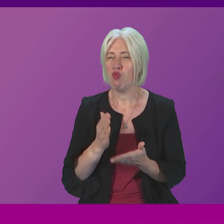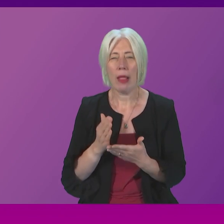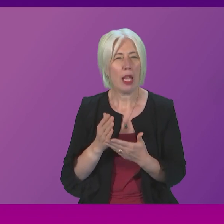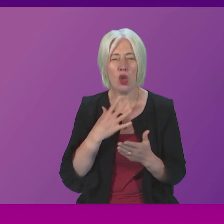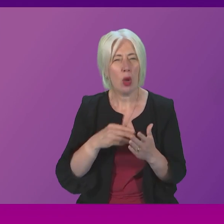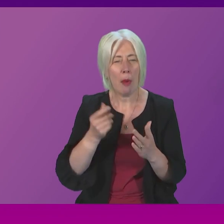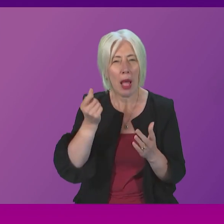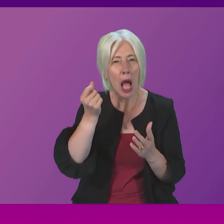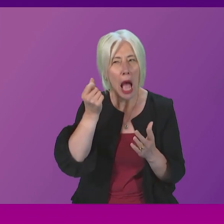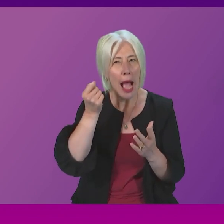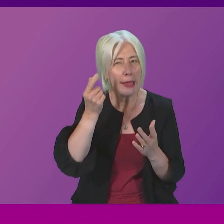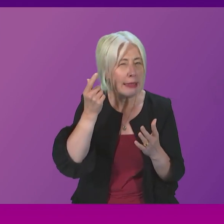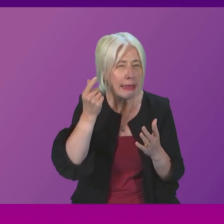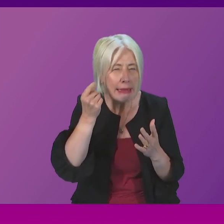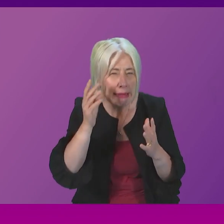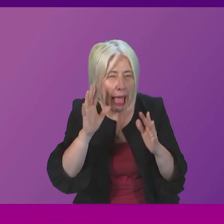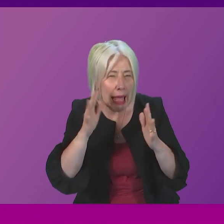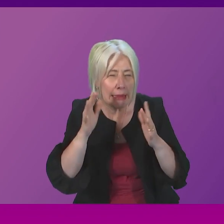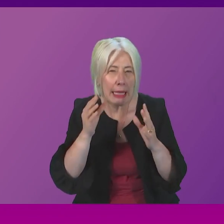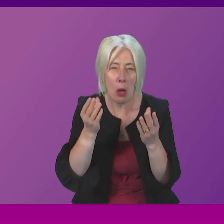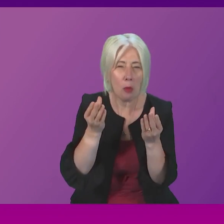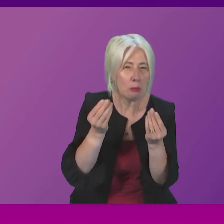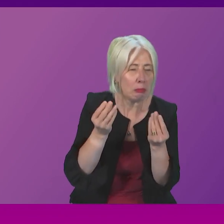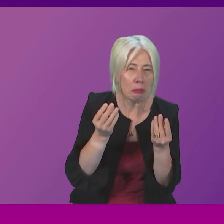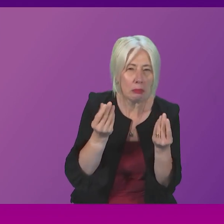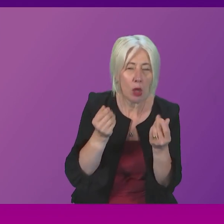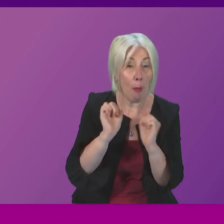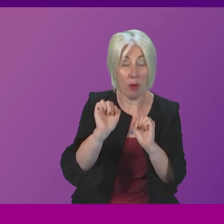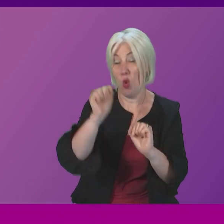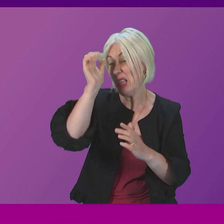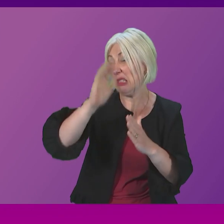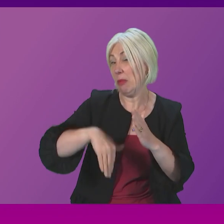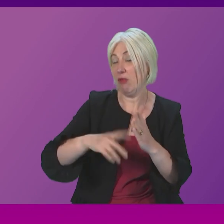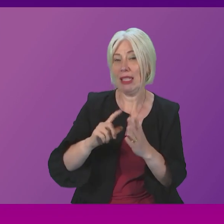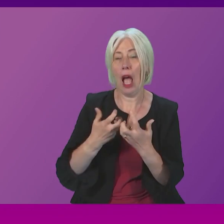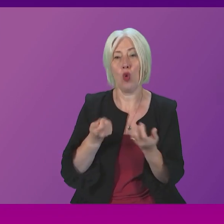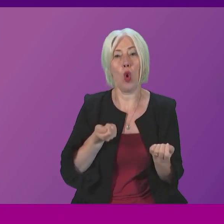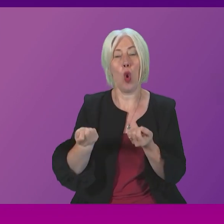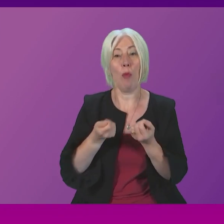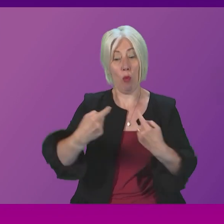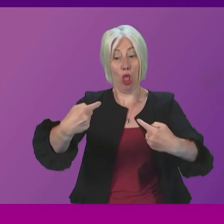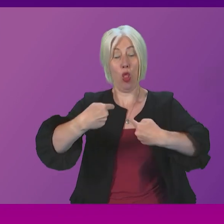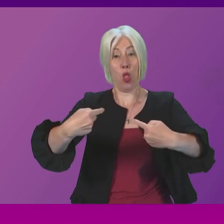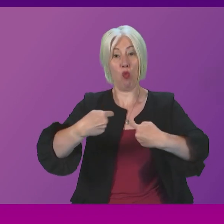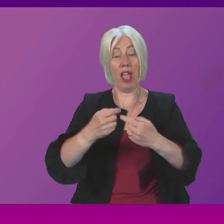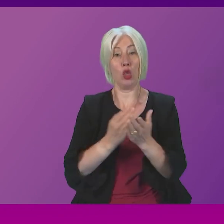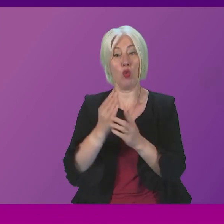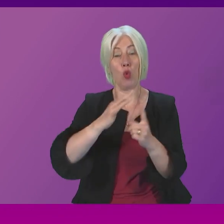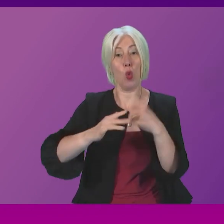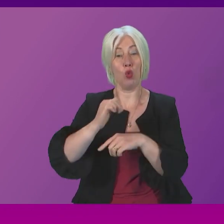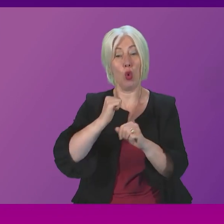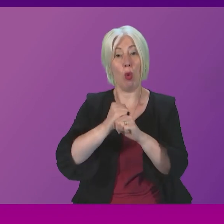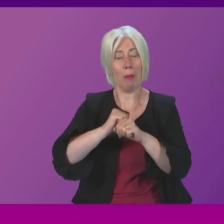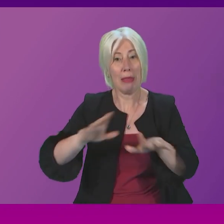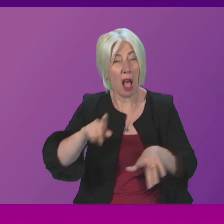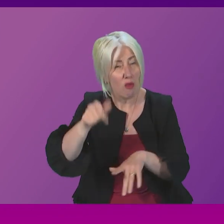an understanding or any advice or your experience of coping with threats on social media, if that's something